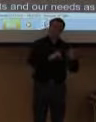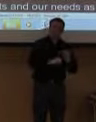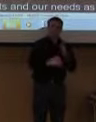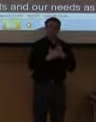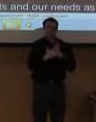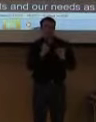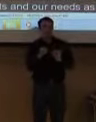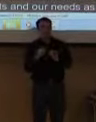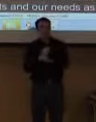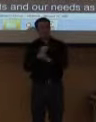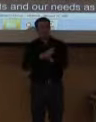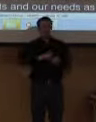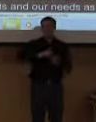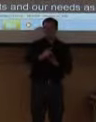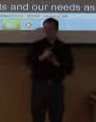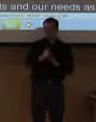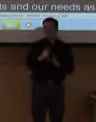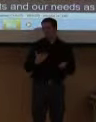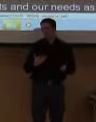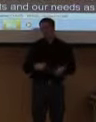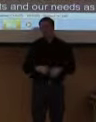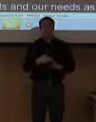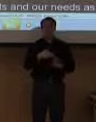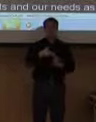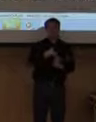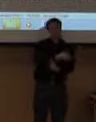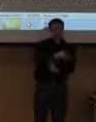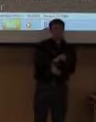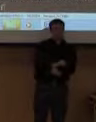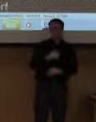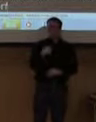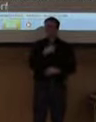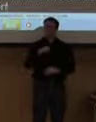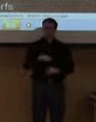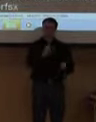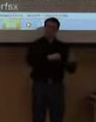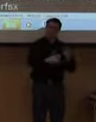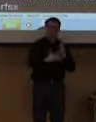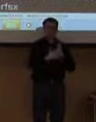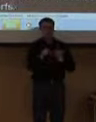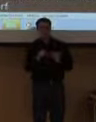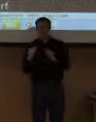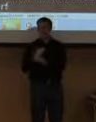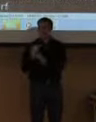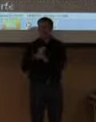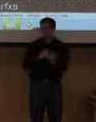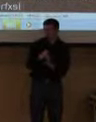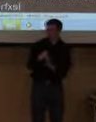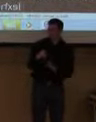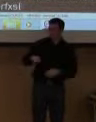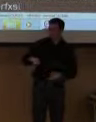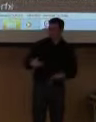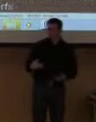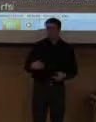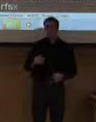and math professionals. Before that, though, you need to have science, technology, engineering, and math majors.